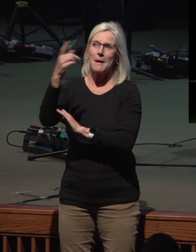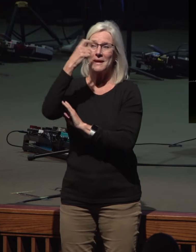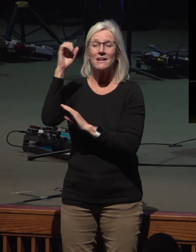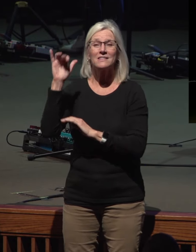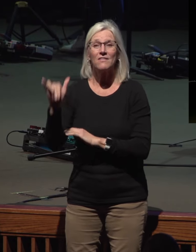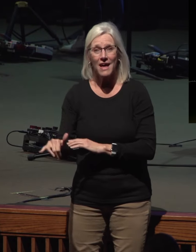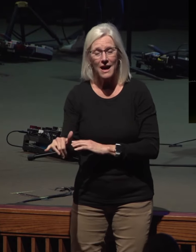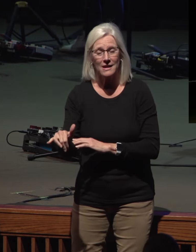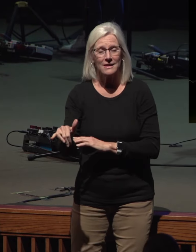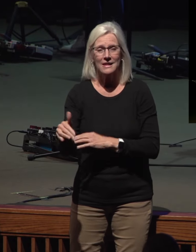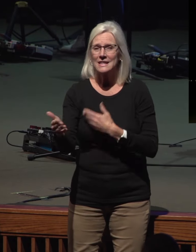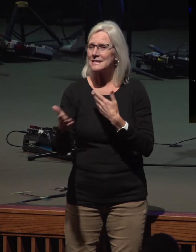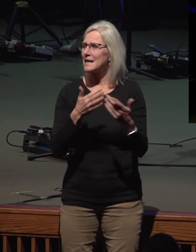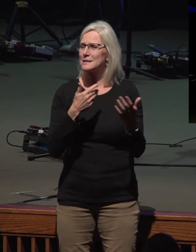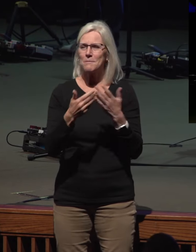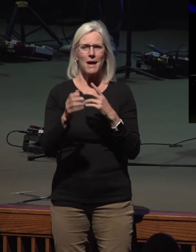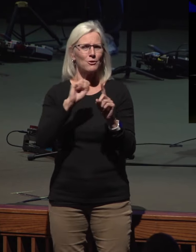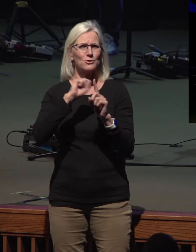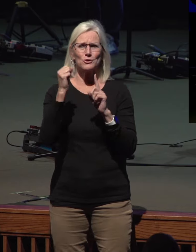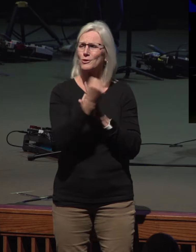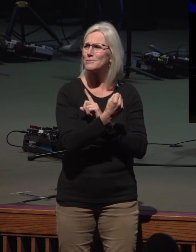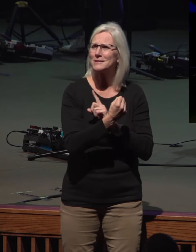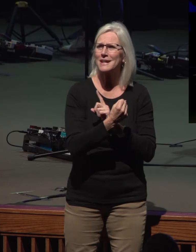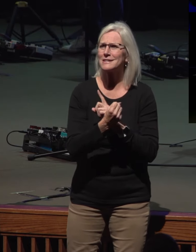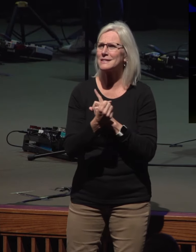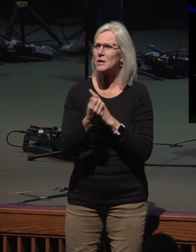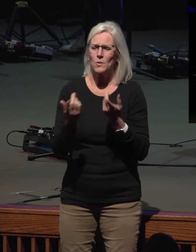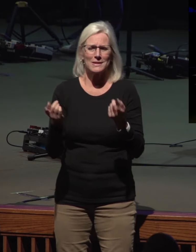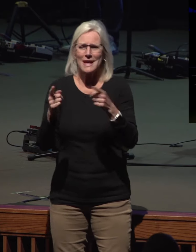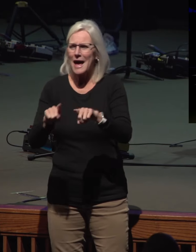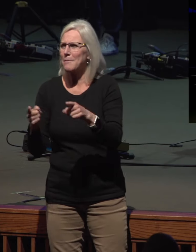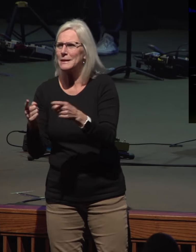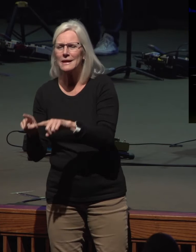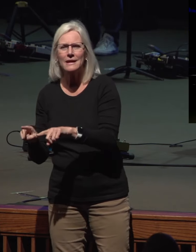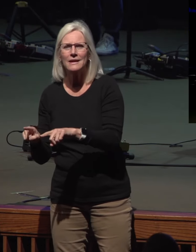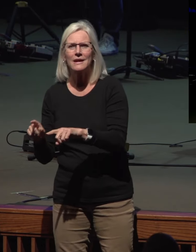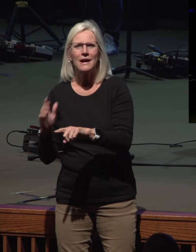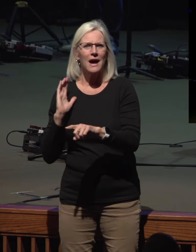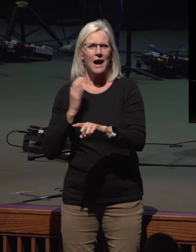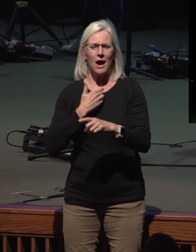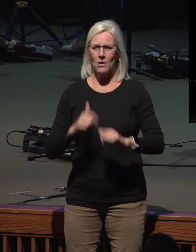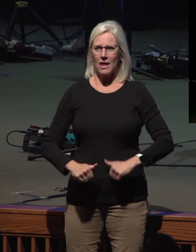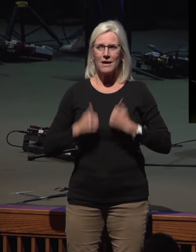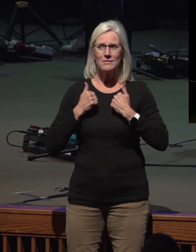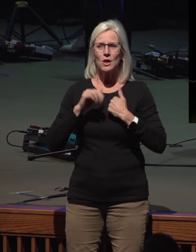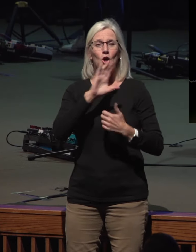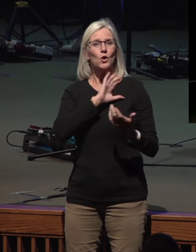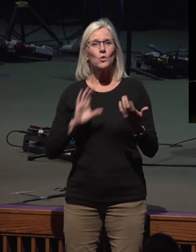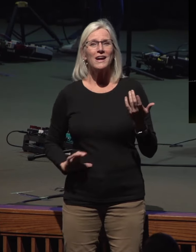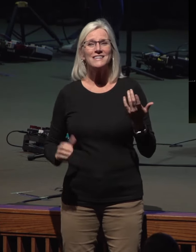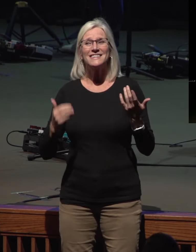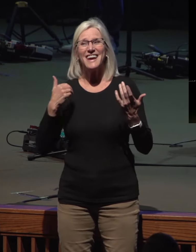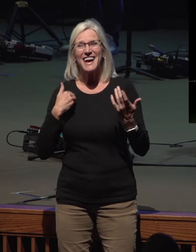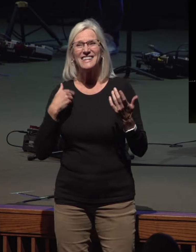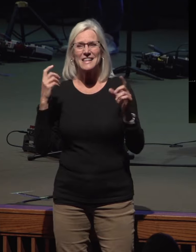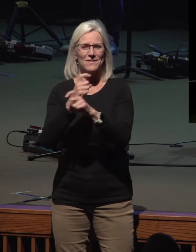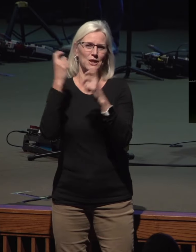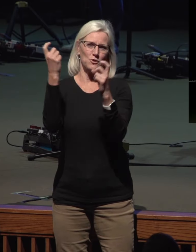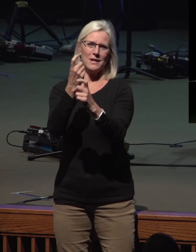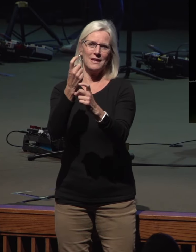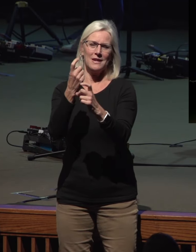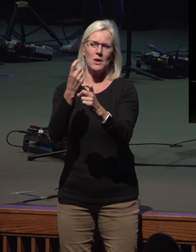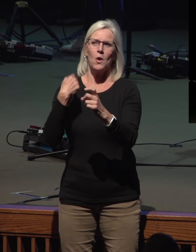that, no matter the circumstances, no matter what is going on, we can be, because Christ has the victory, we can be steadfast,